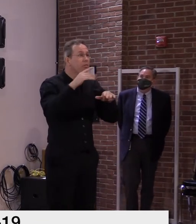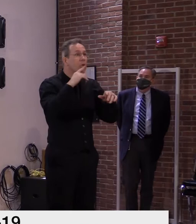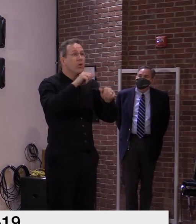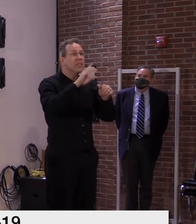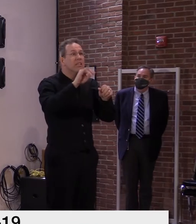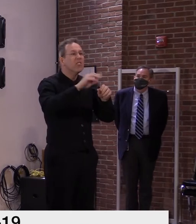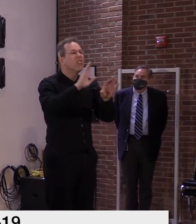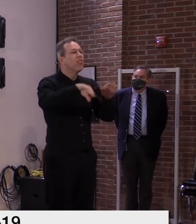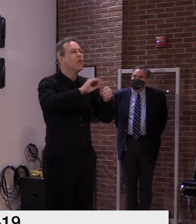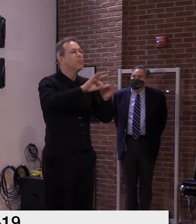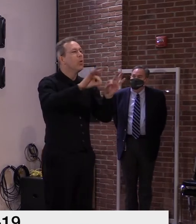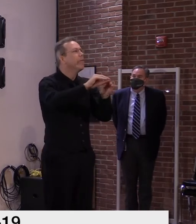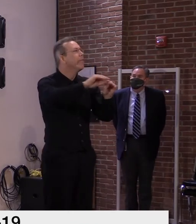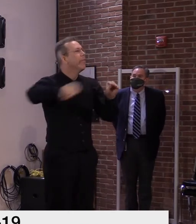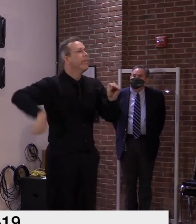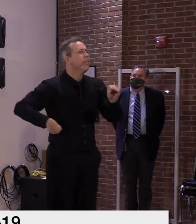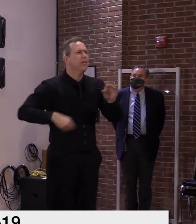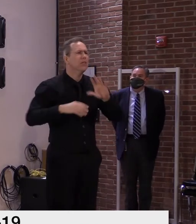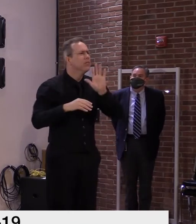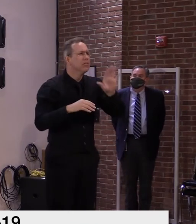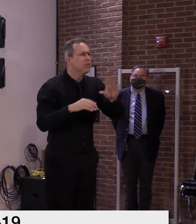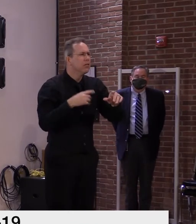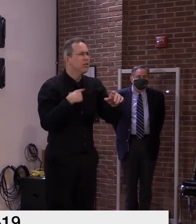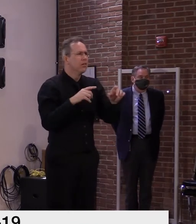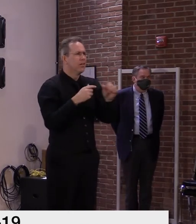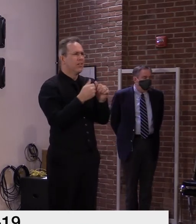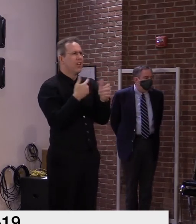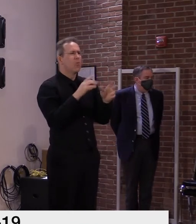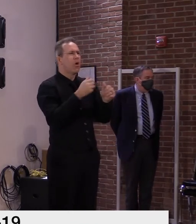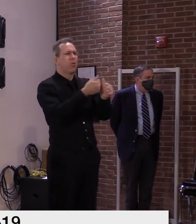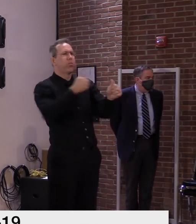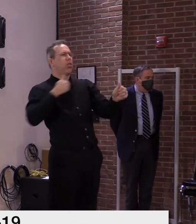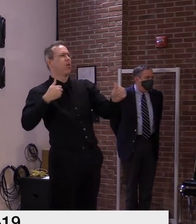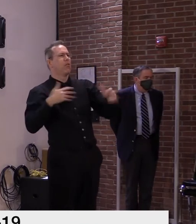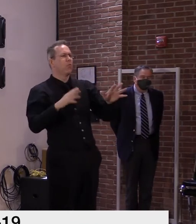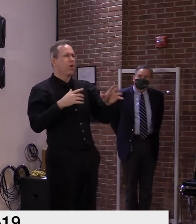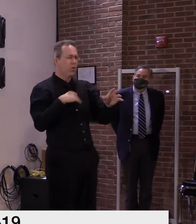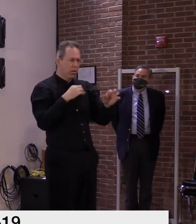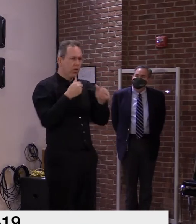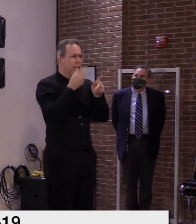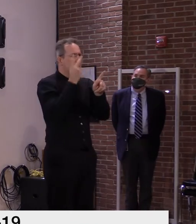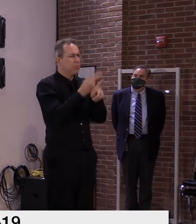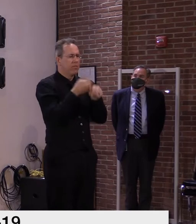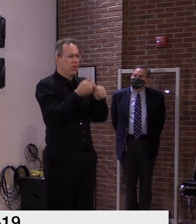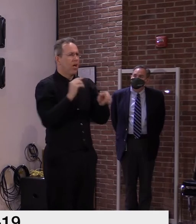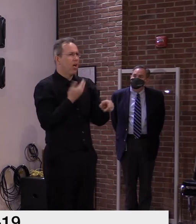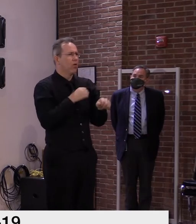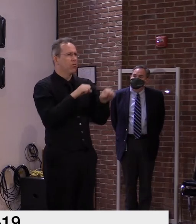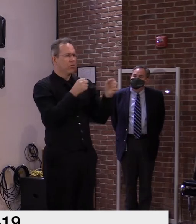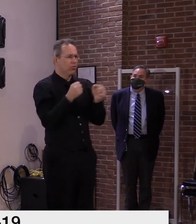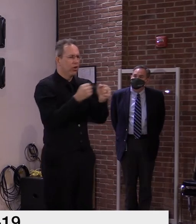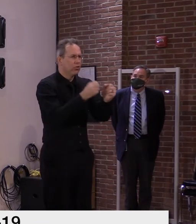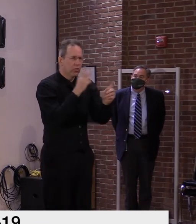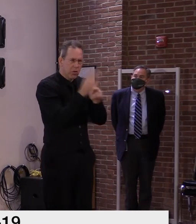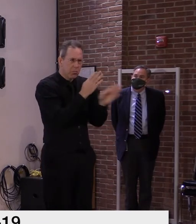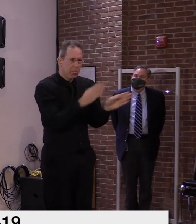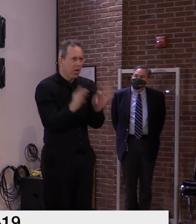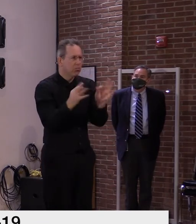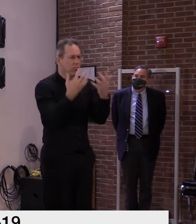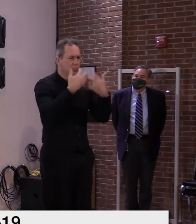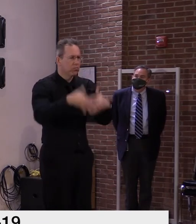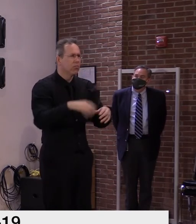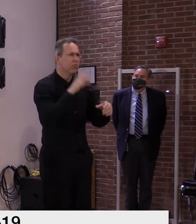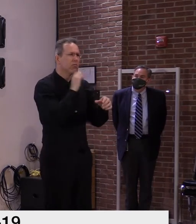instance. We'll continue to try and have parallel paths and do it simultaneously to that. But I would